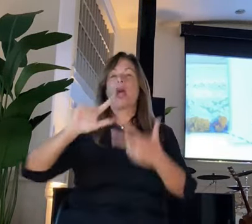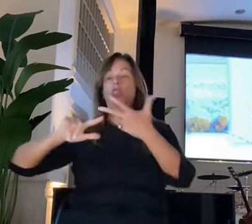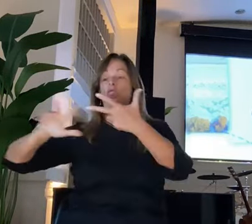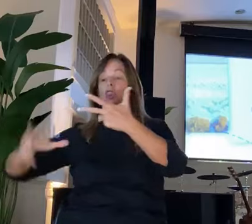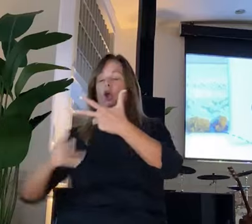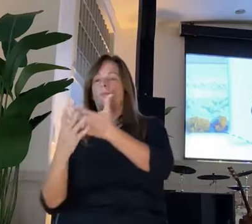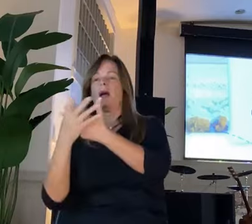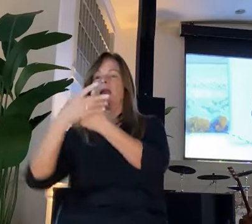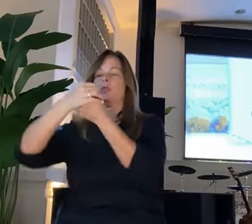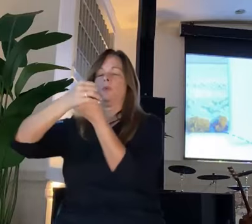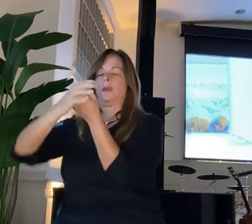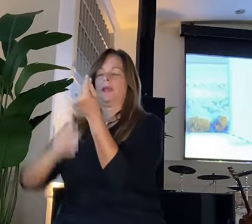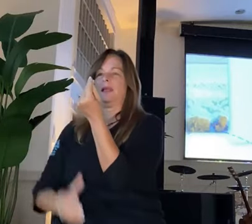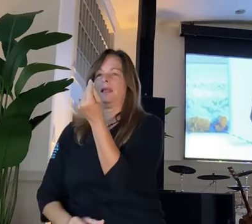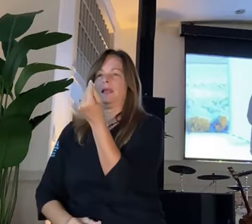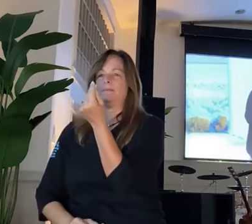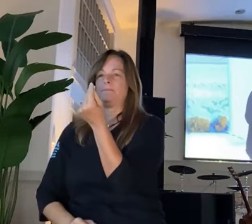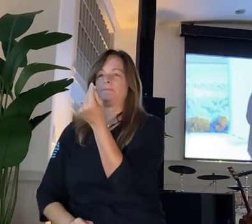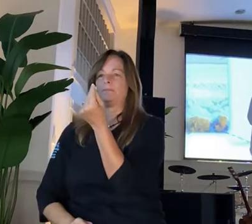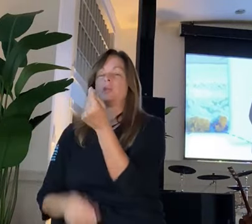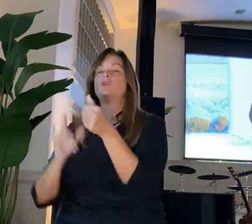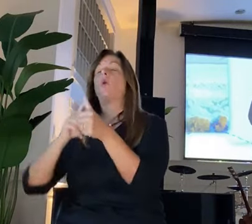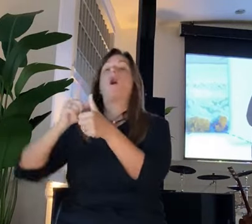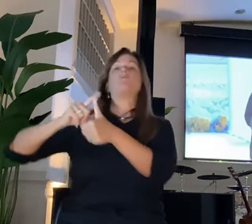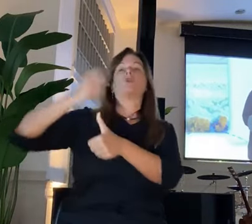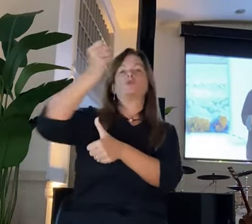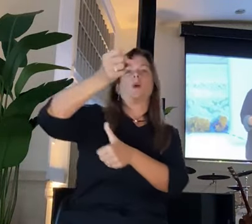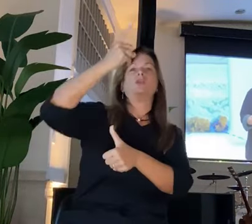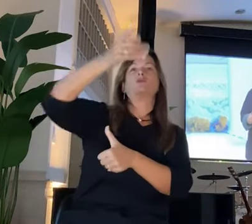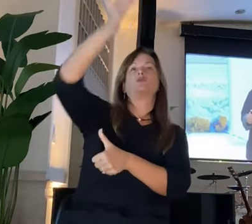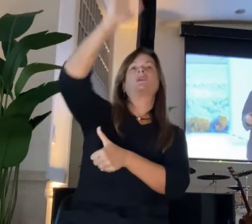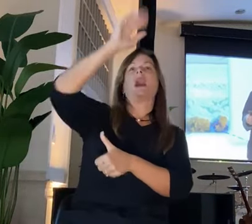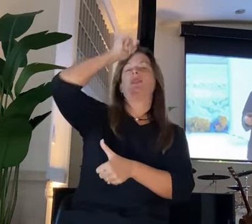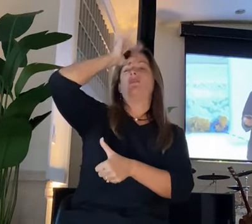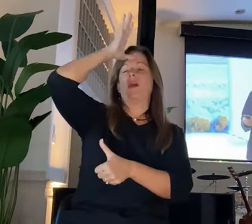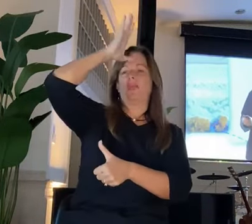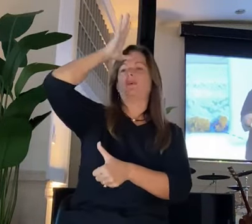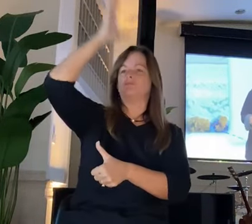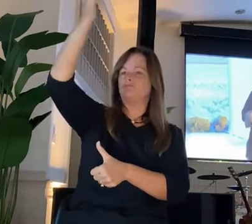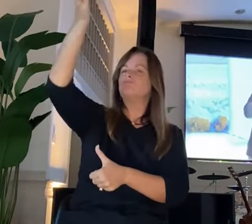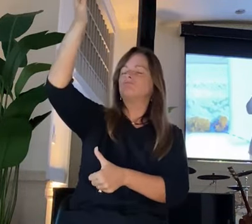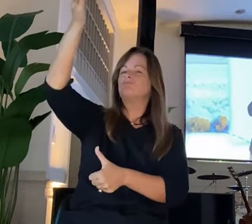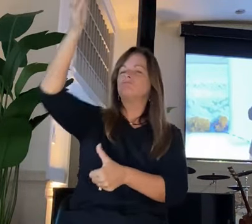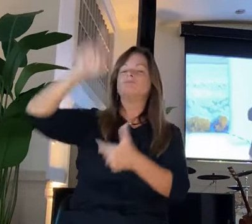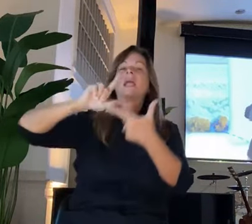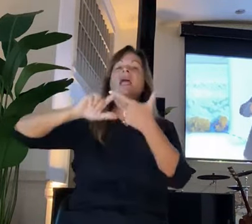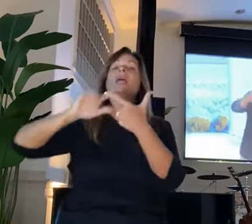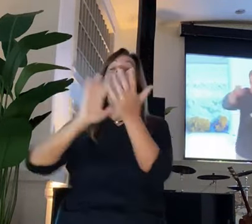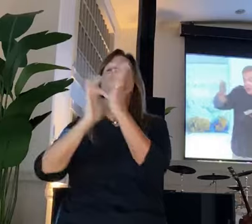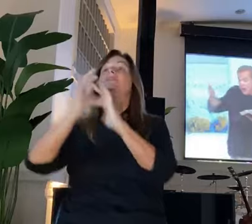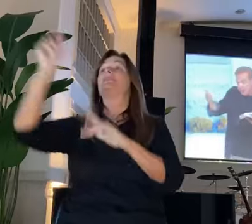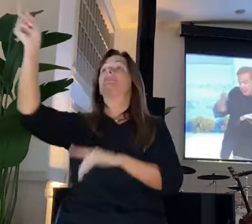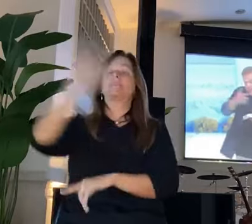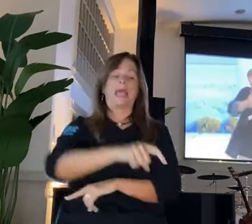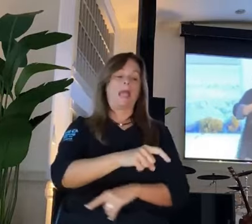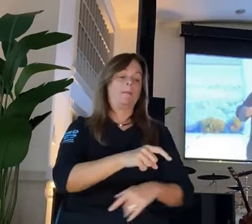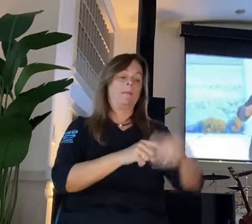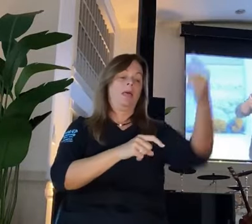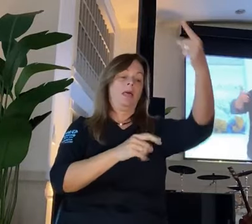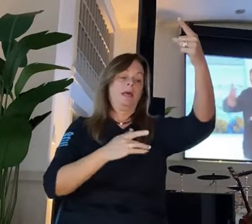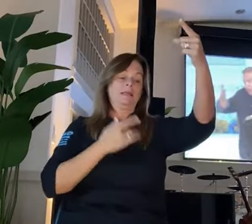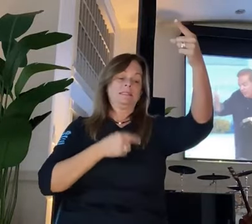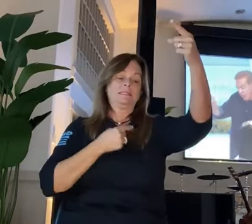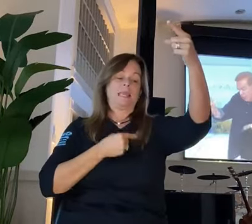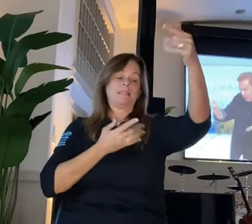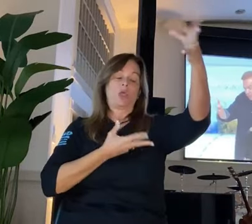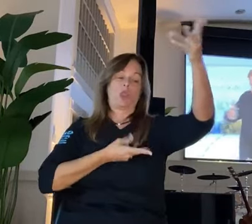but third in revelation, meaning that we understand who he is in full revelation as we get into Acts and beyond. We begin to